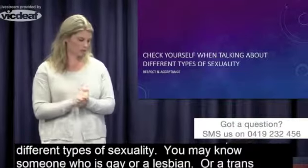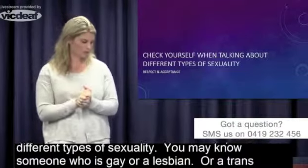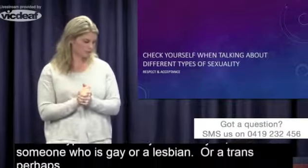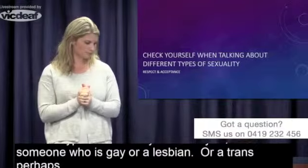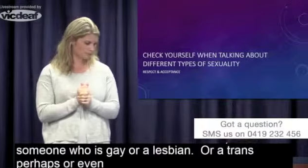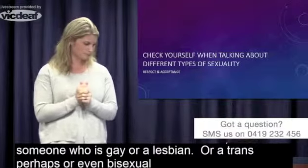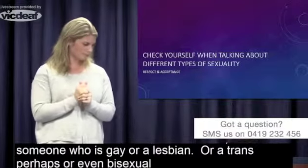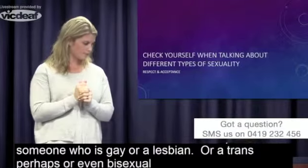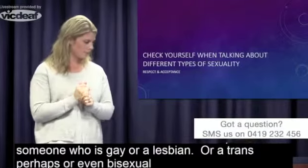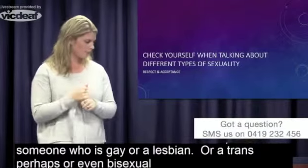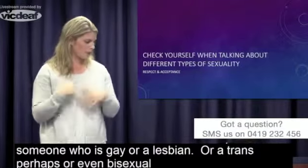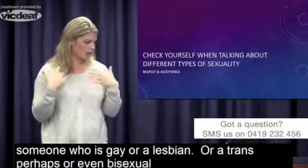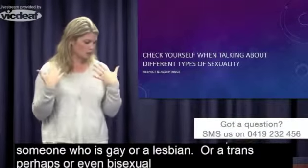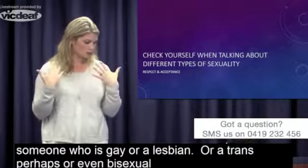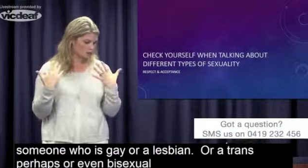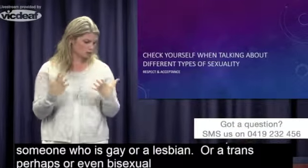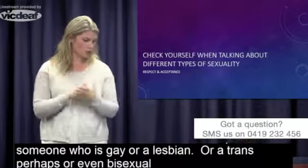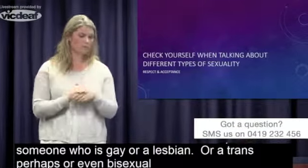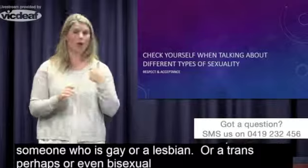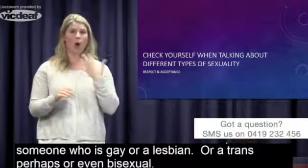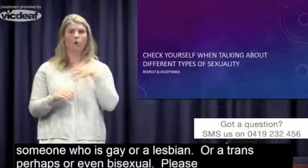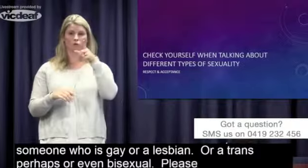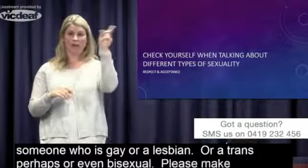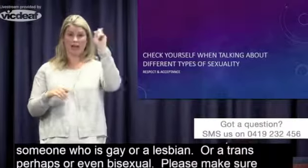Please make sure you keep a check on the language you use to describe people.